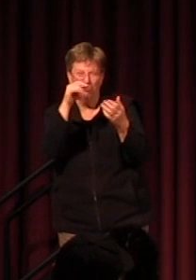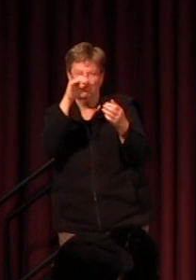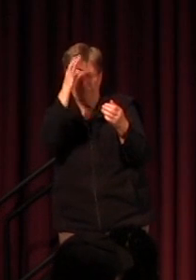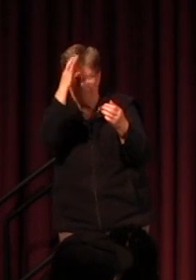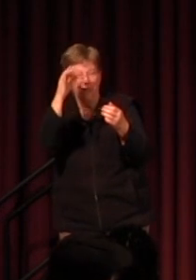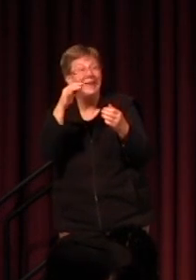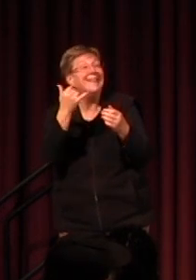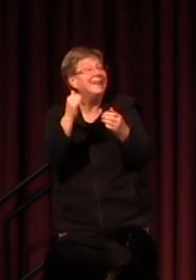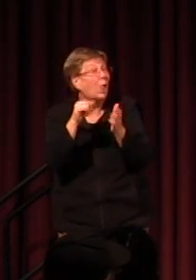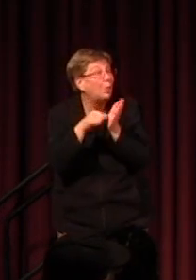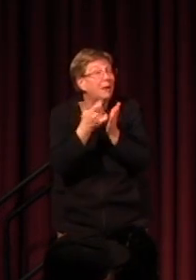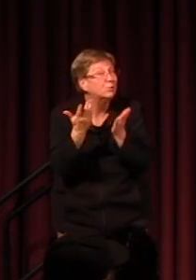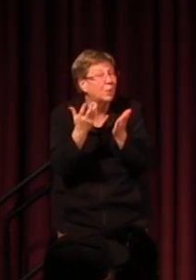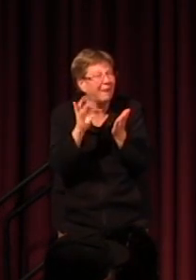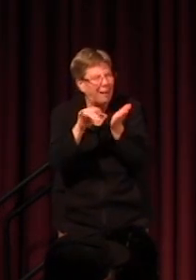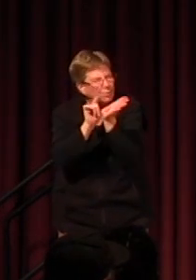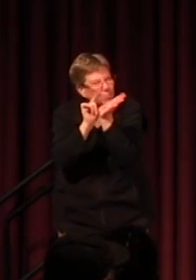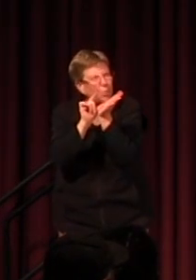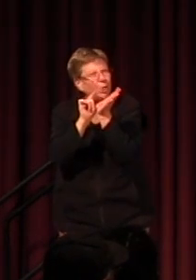thick book